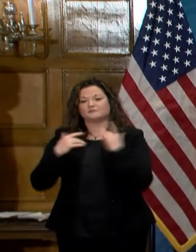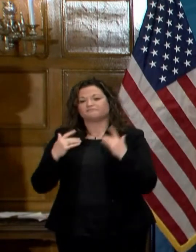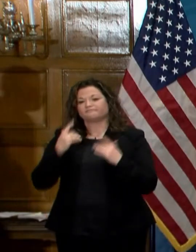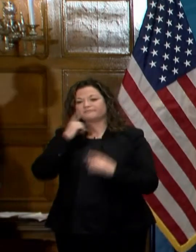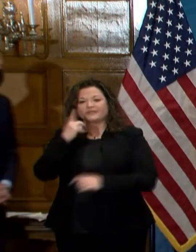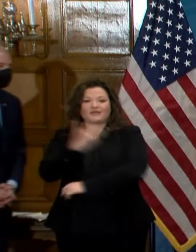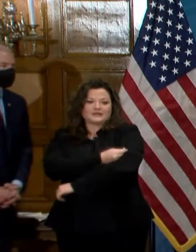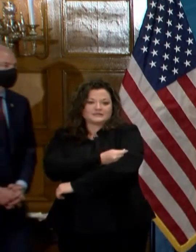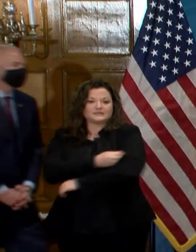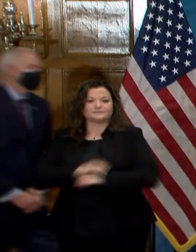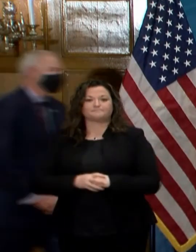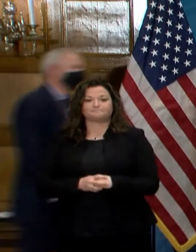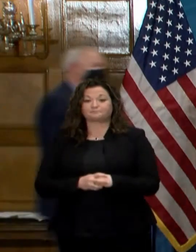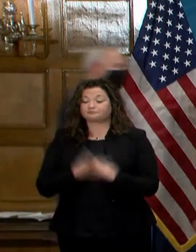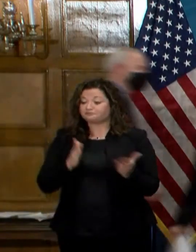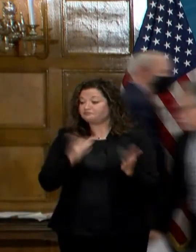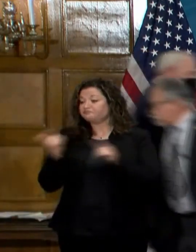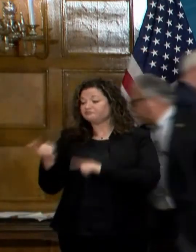to the Governor.